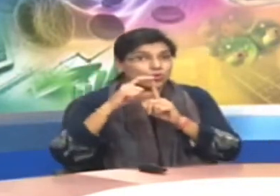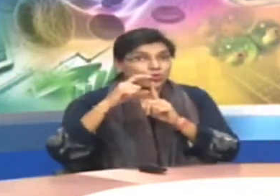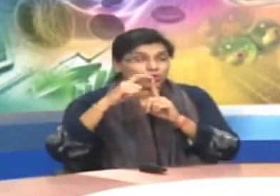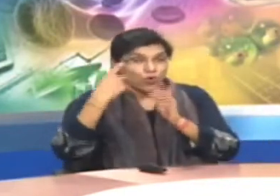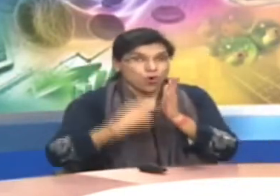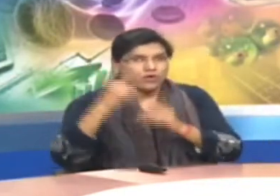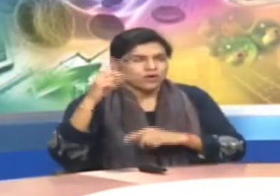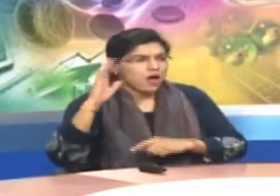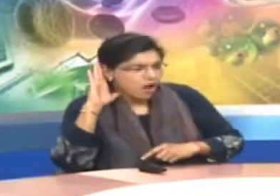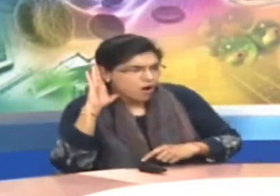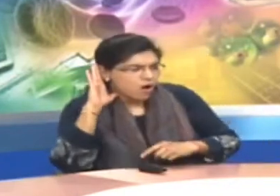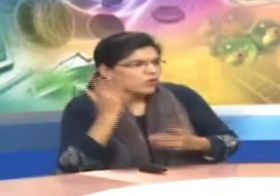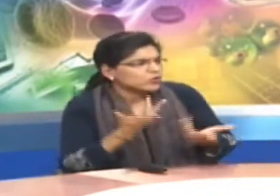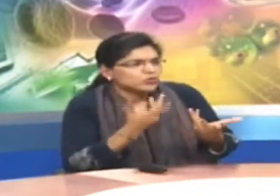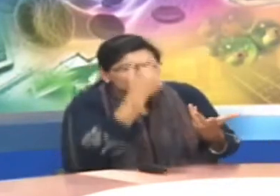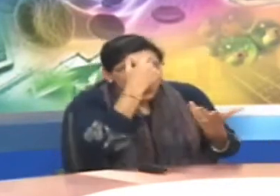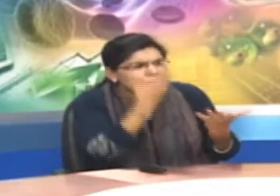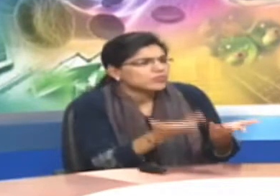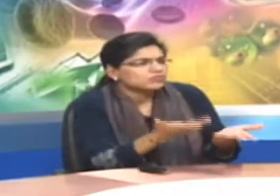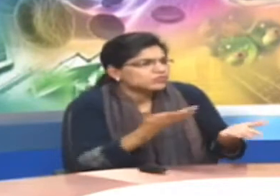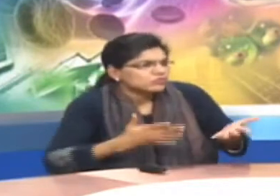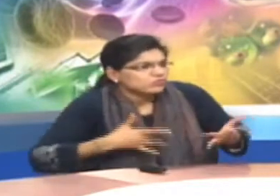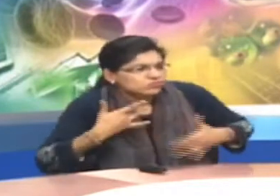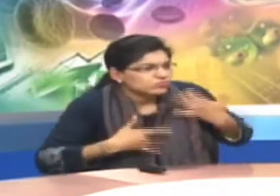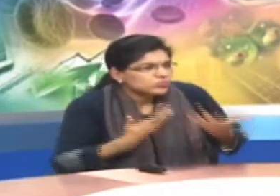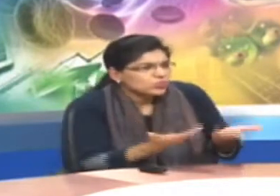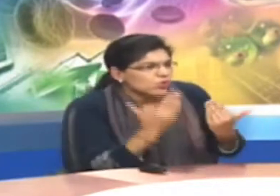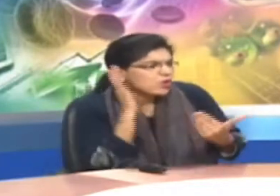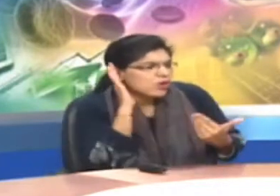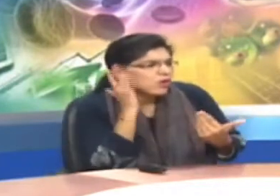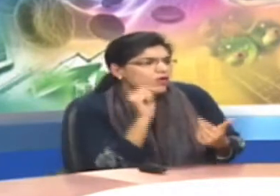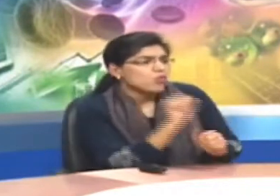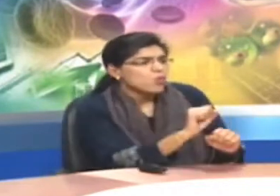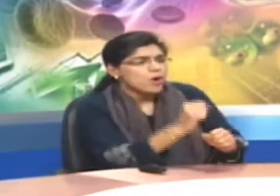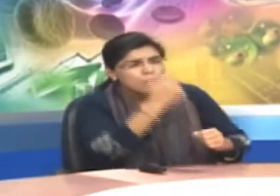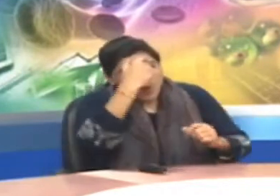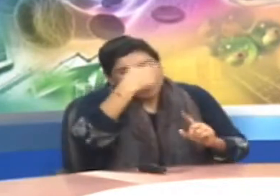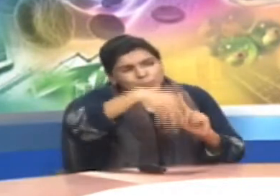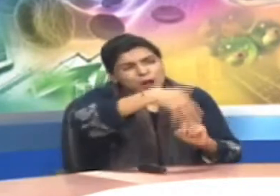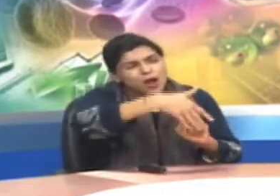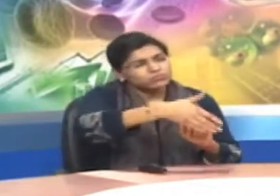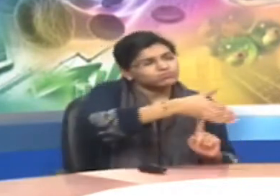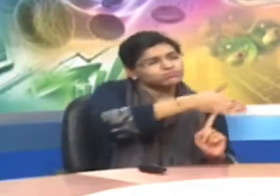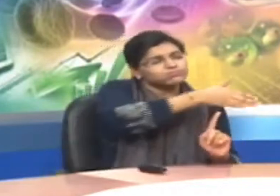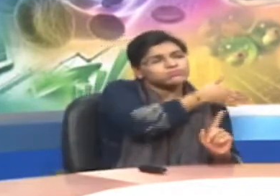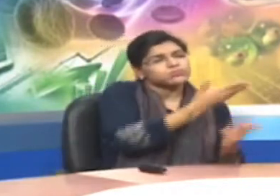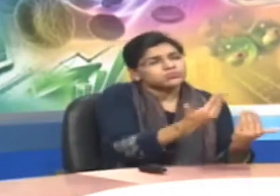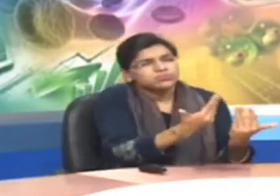And Dr. Haldar showed unusual interest in my case